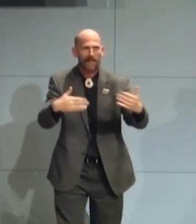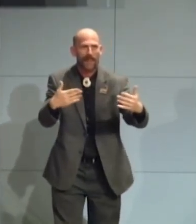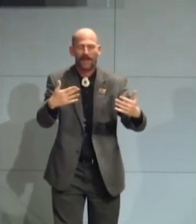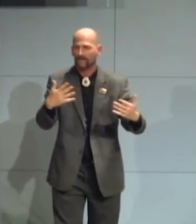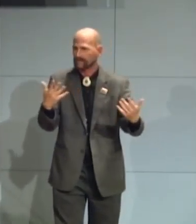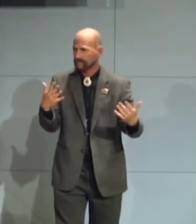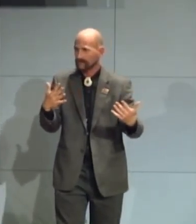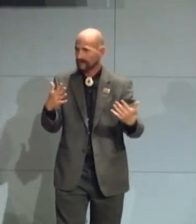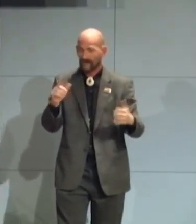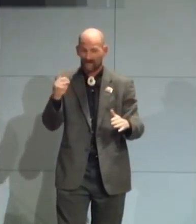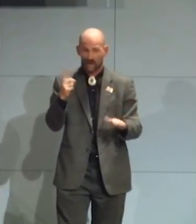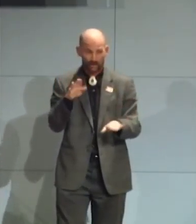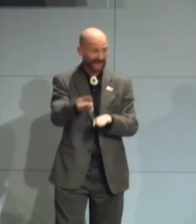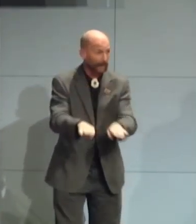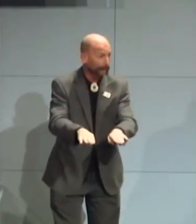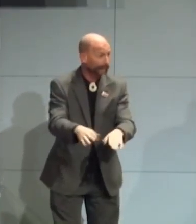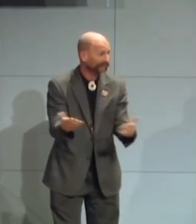Thank you so much.